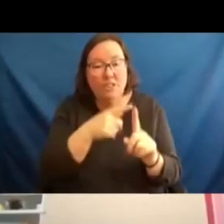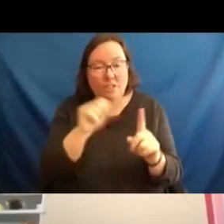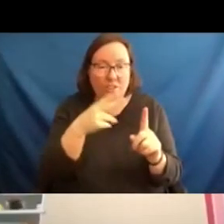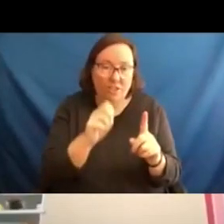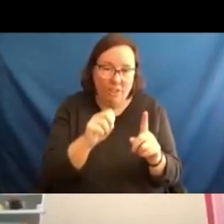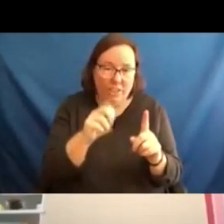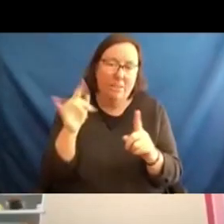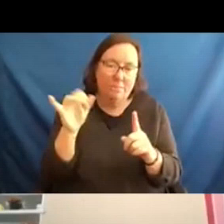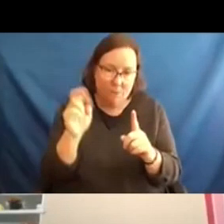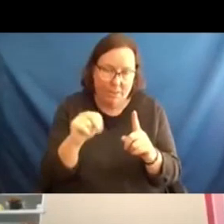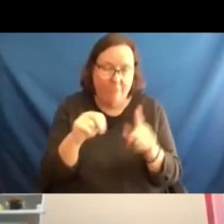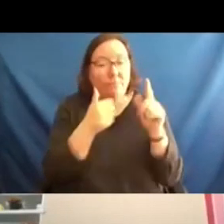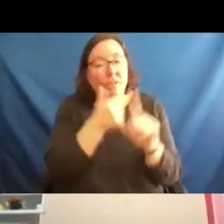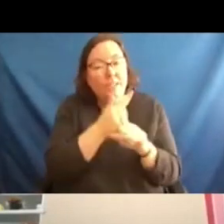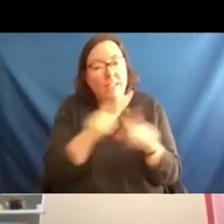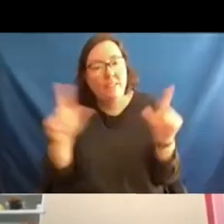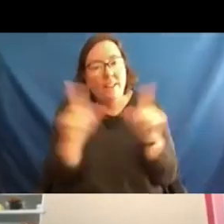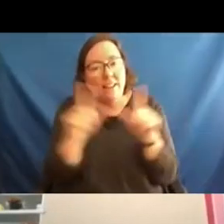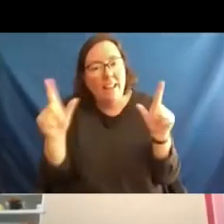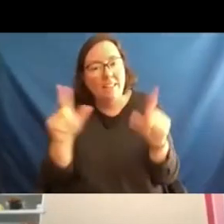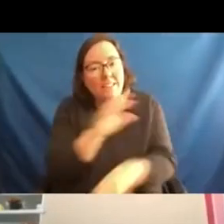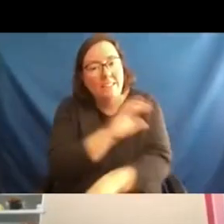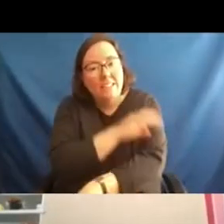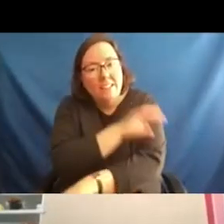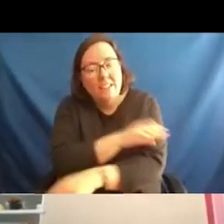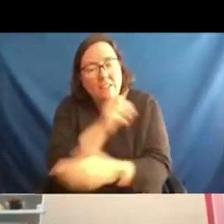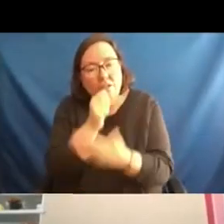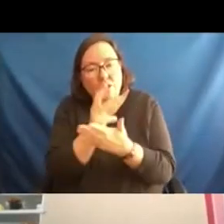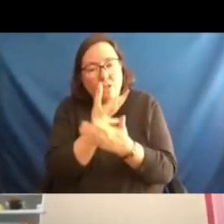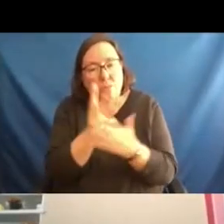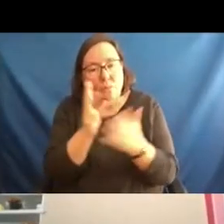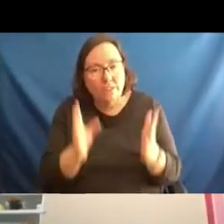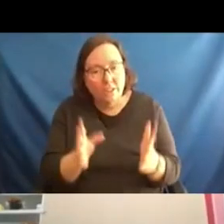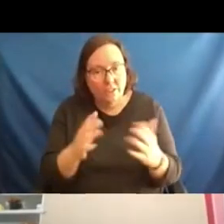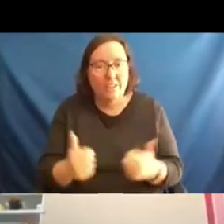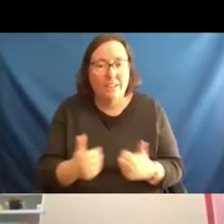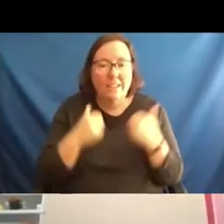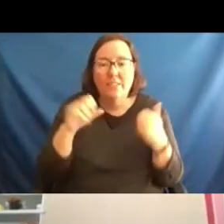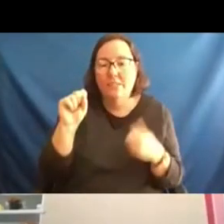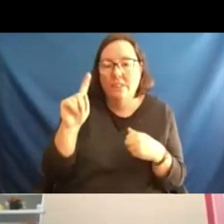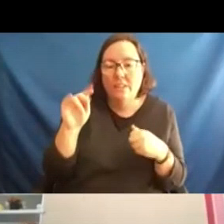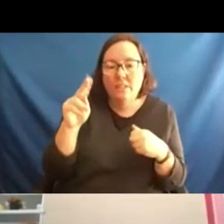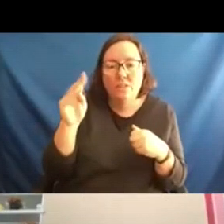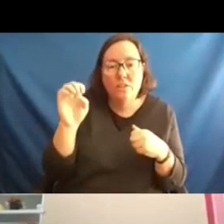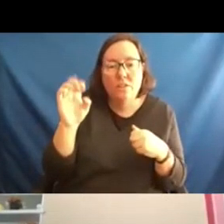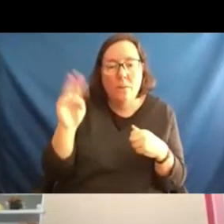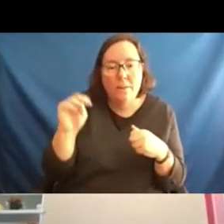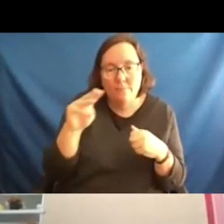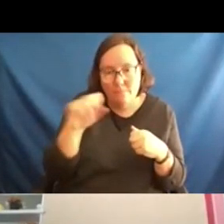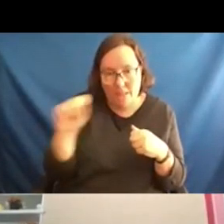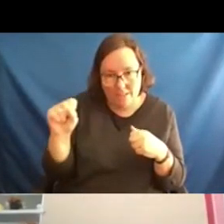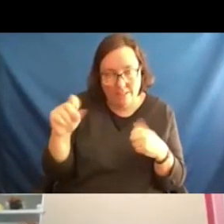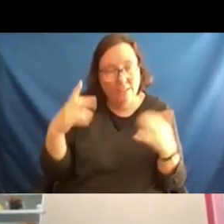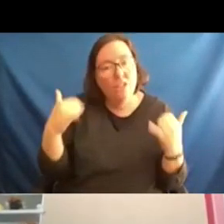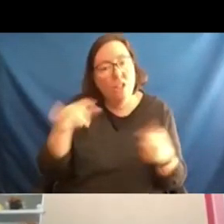pronouns is licensed clinical social worker residing in Stoneham, Massachusetts. Currently, she